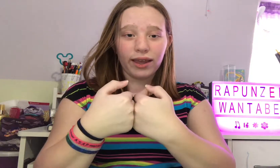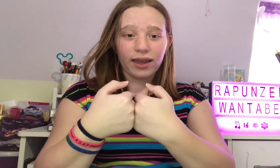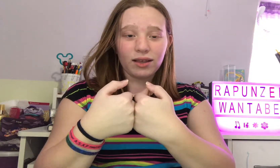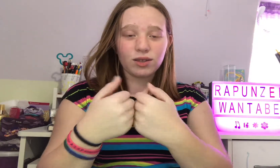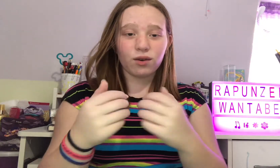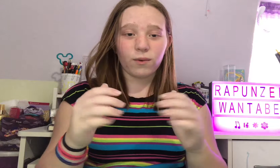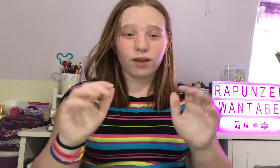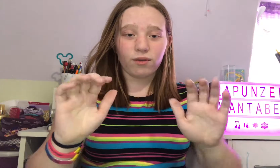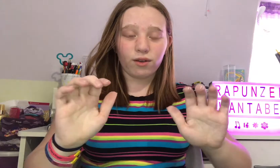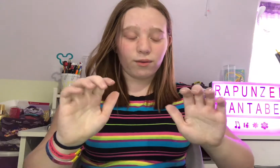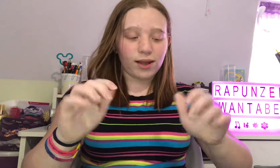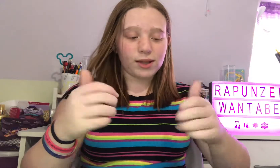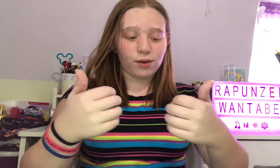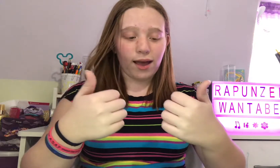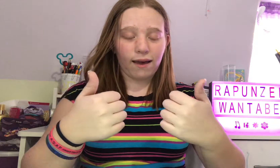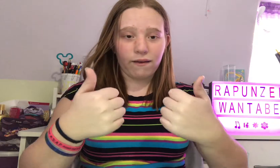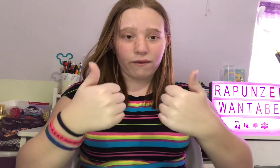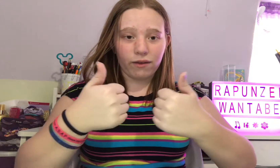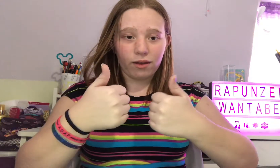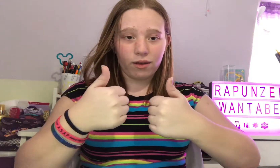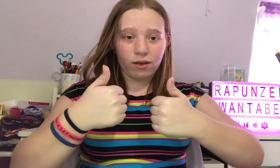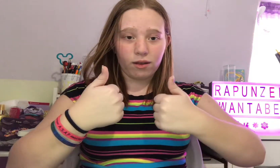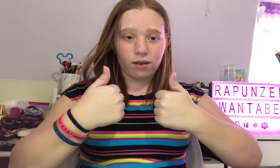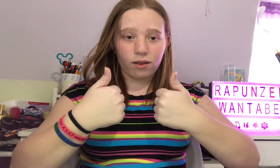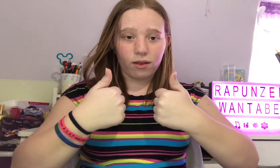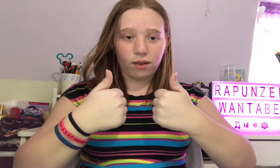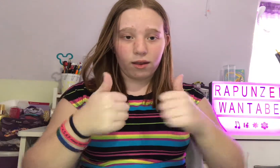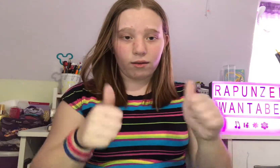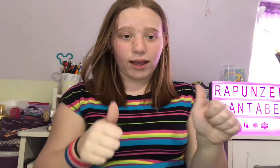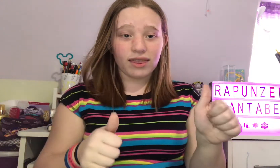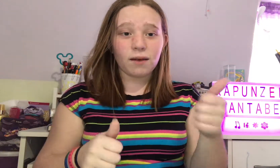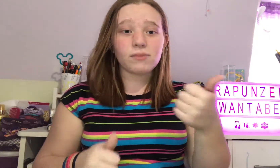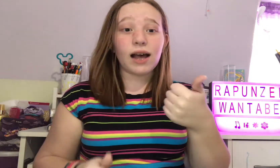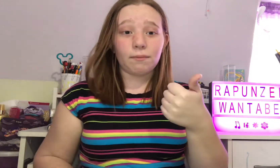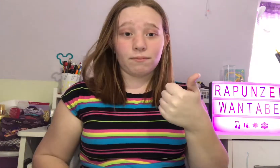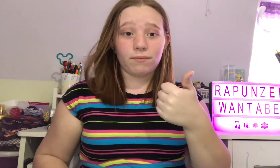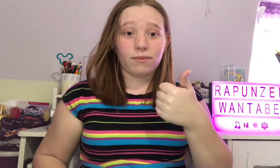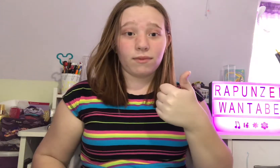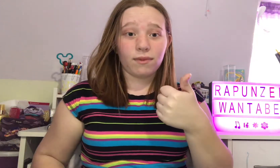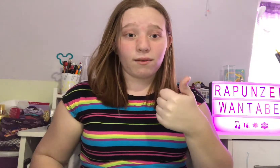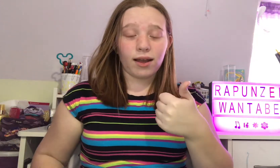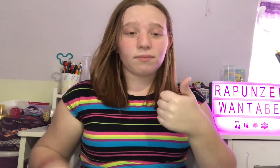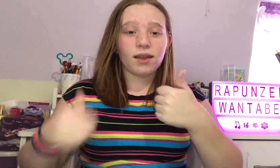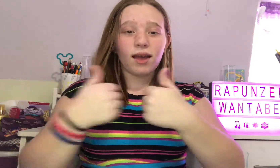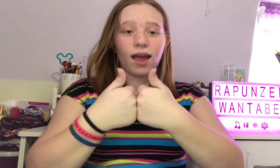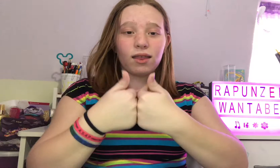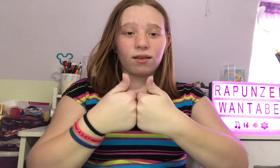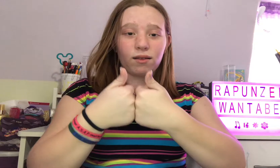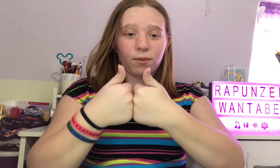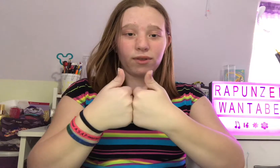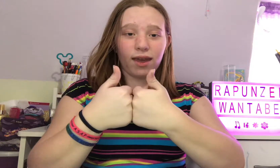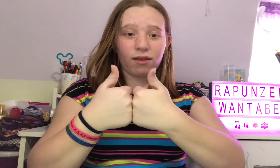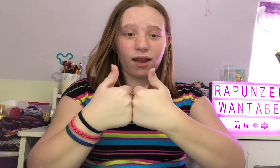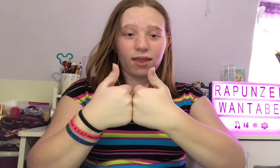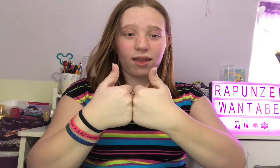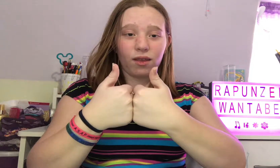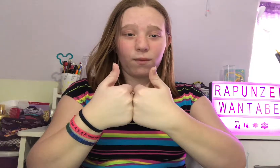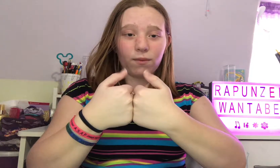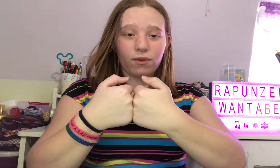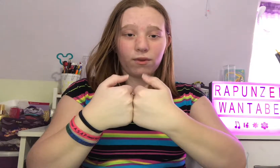Darling, so what you do is you have, you know, like a thumbs up, right? And then they're both together, and then you do